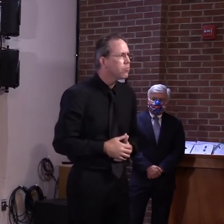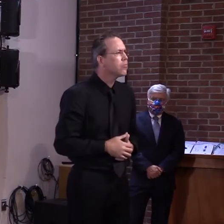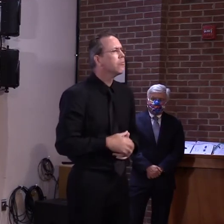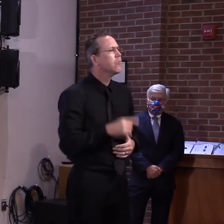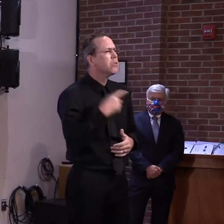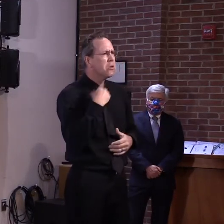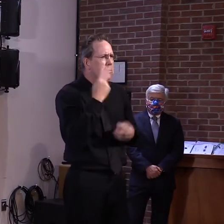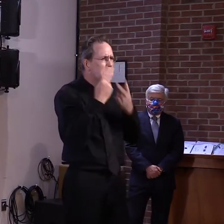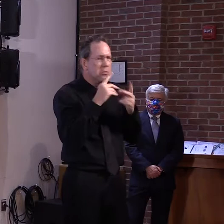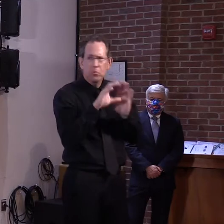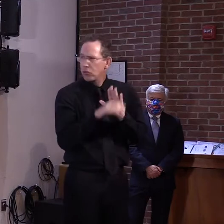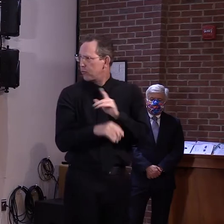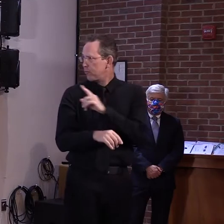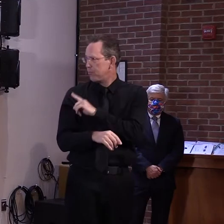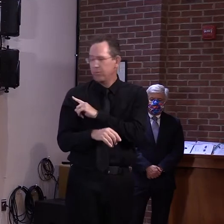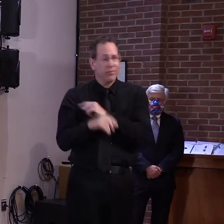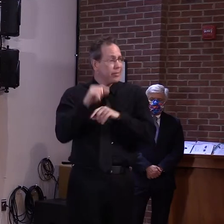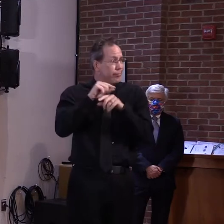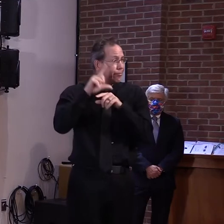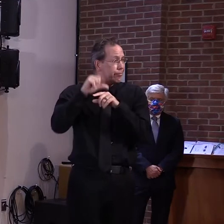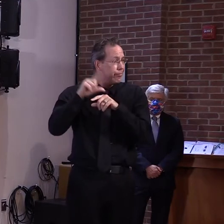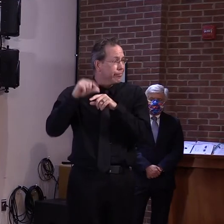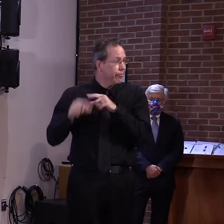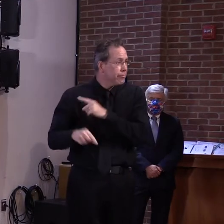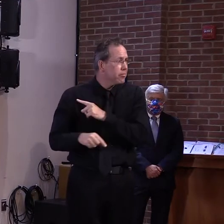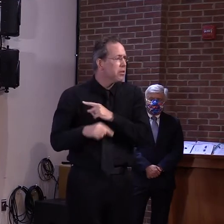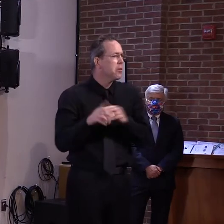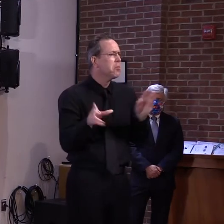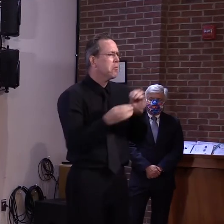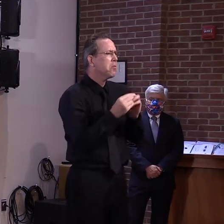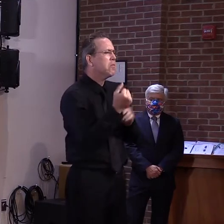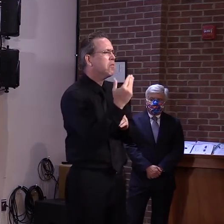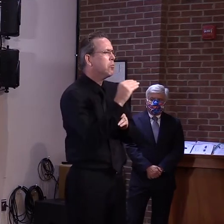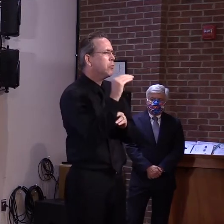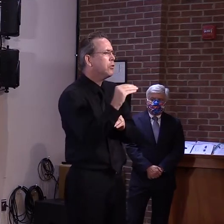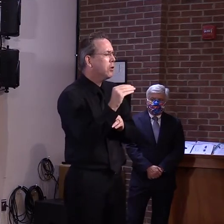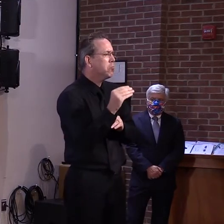see that we were up just under 15%. But I do want to emphasize that